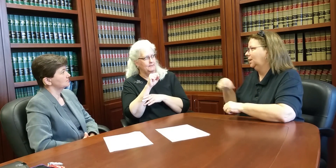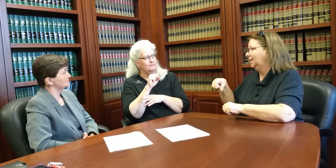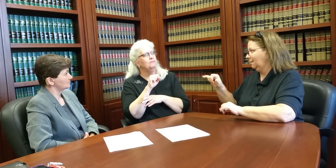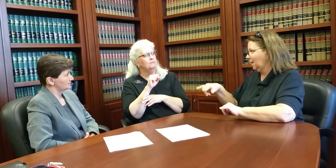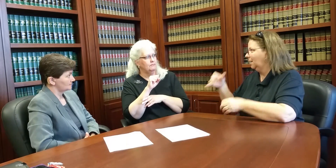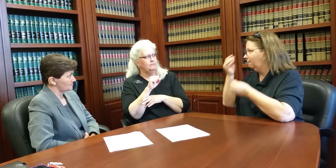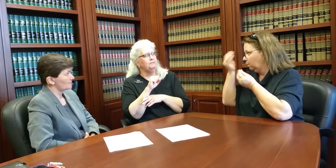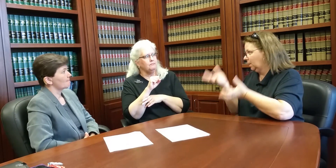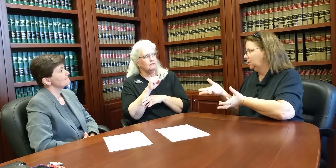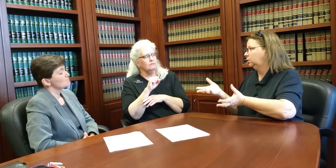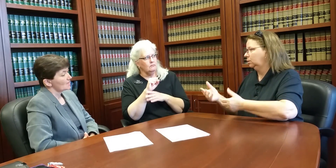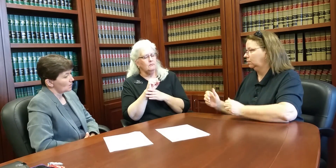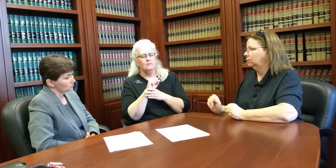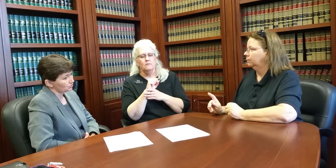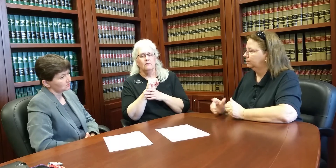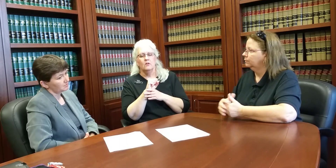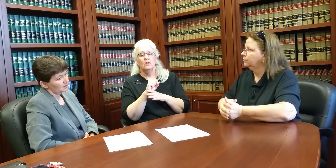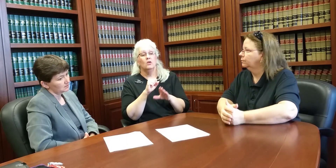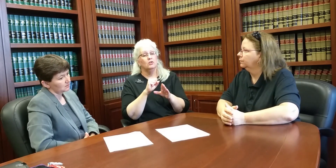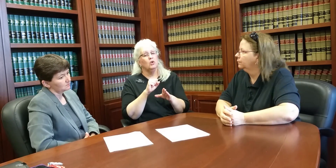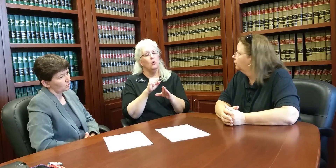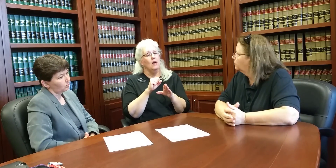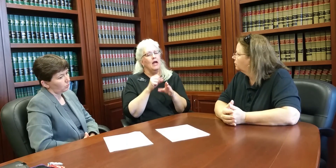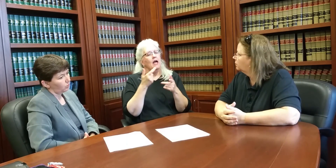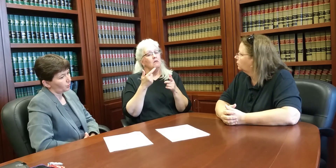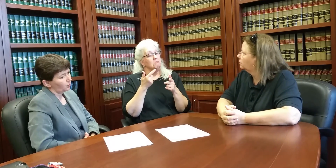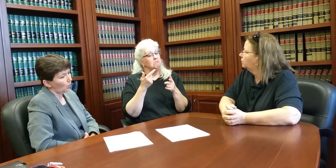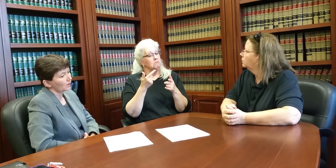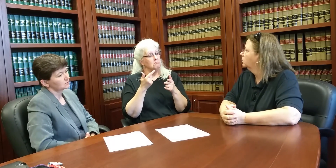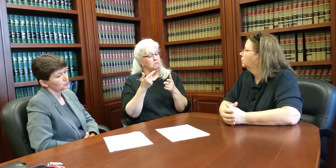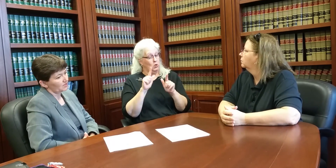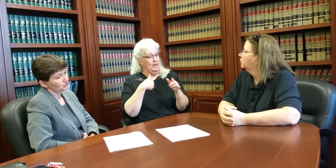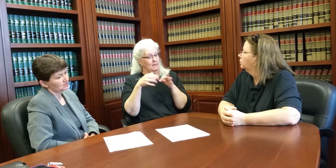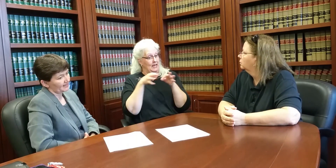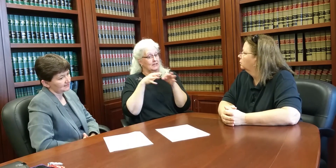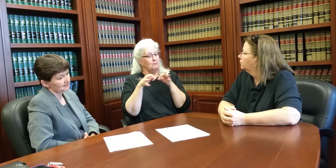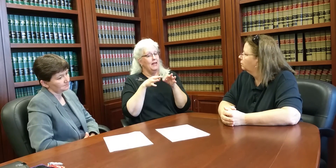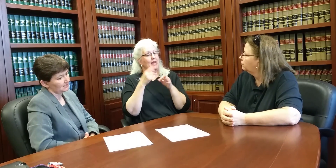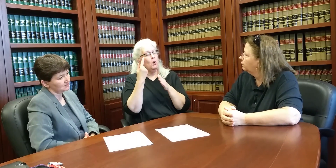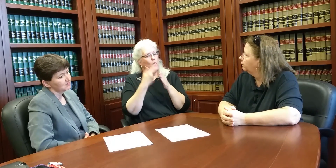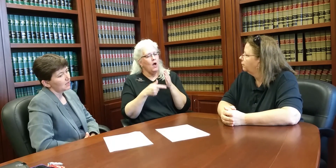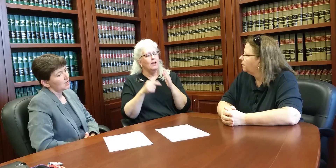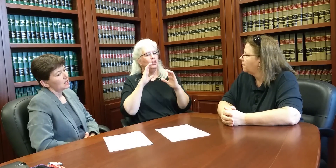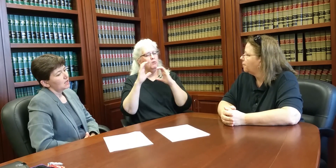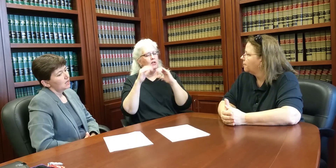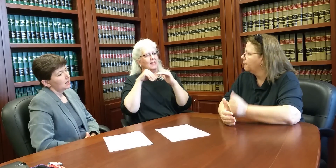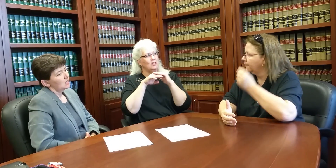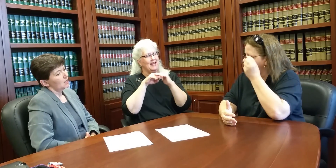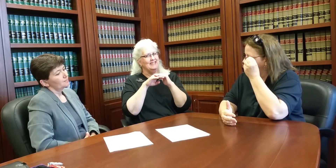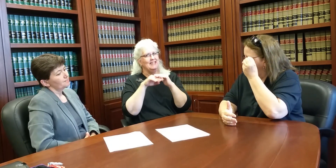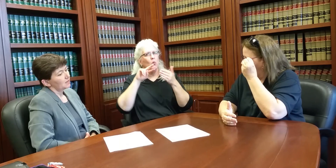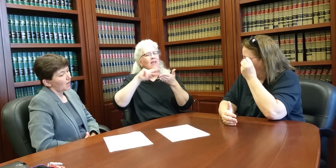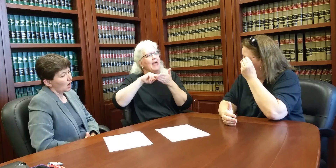Really valid for us. I want to explain what communication access means. The